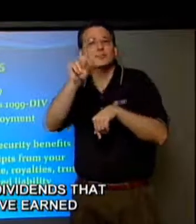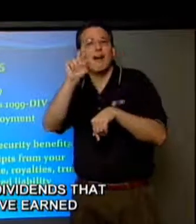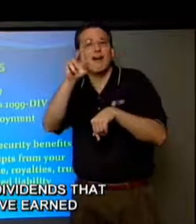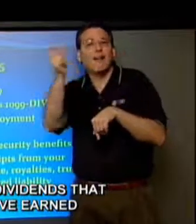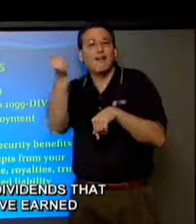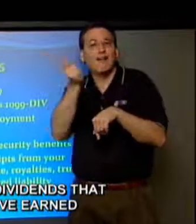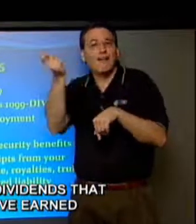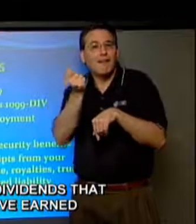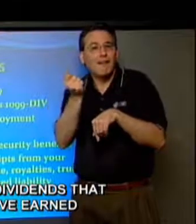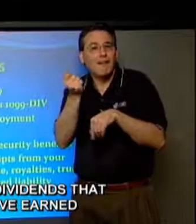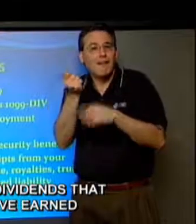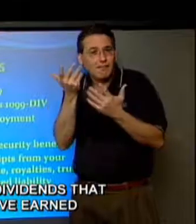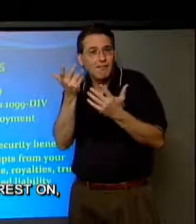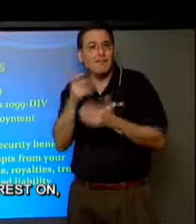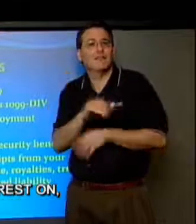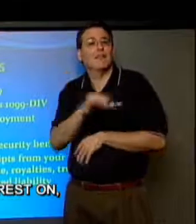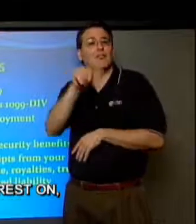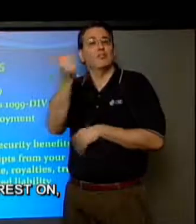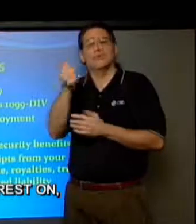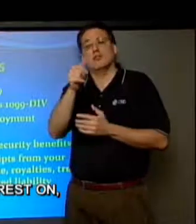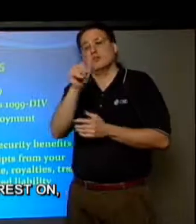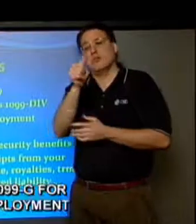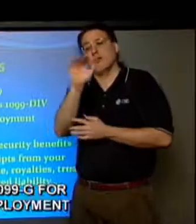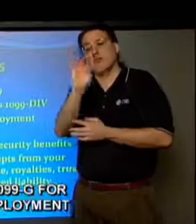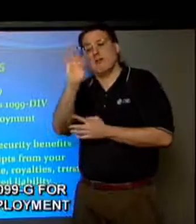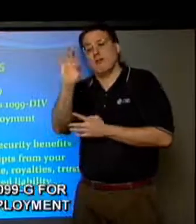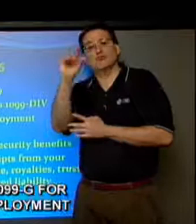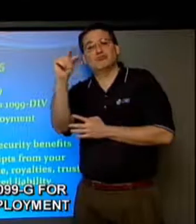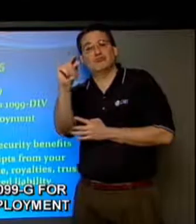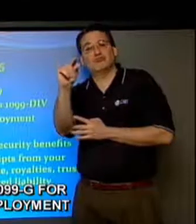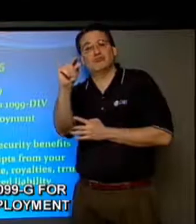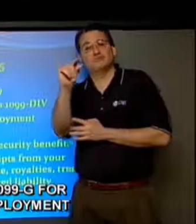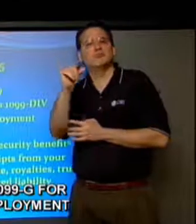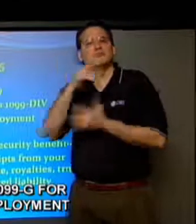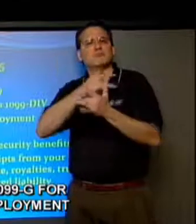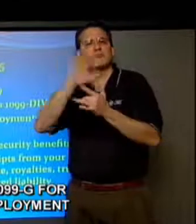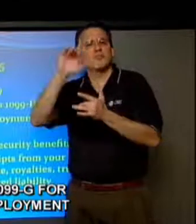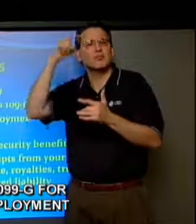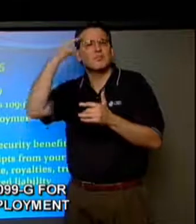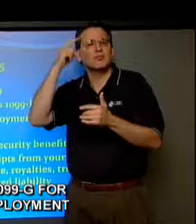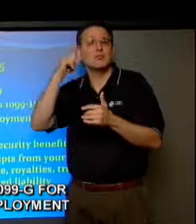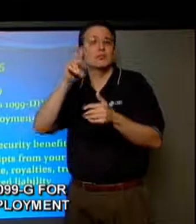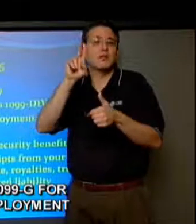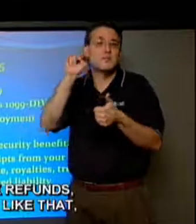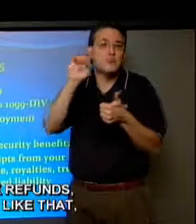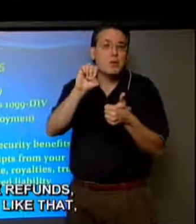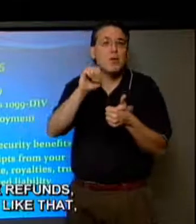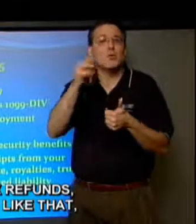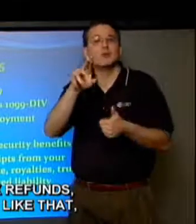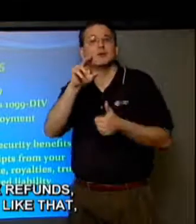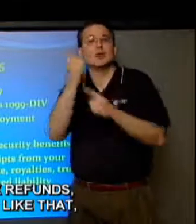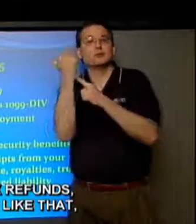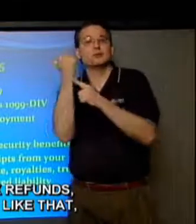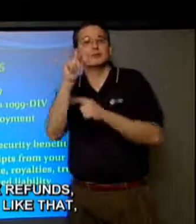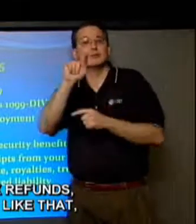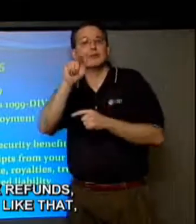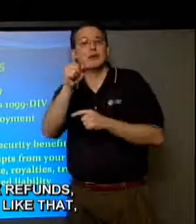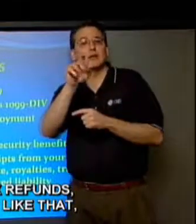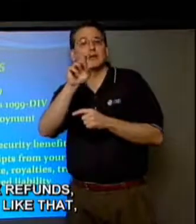that you've earned interest on, the I-99G, which is for unemployment or for tax refunds and